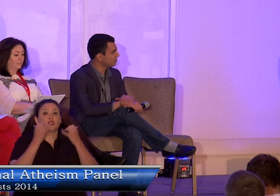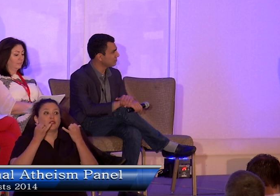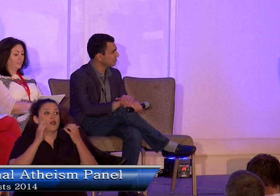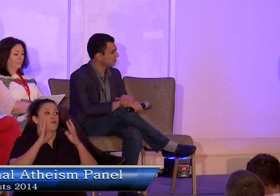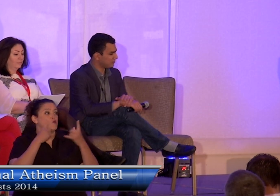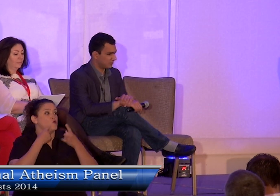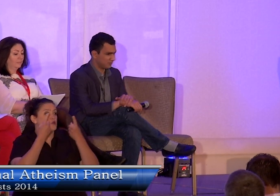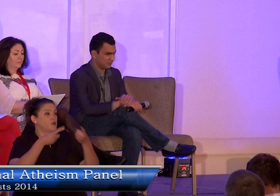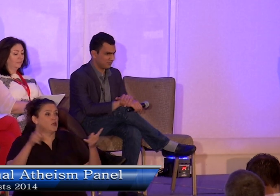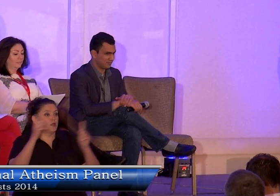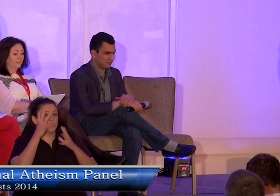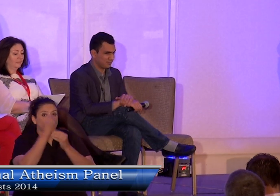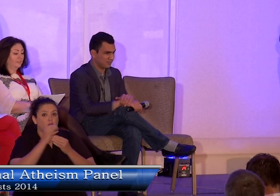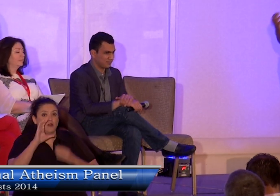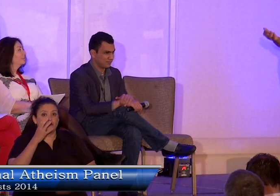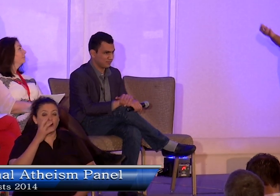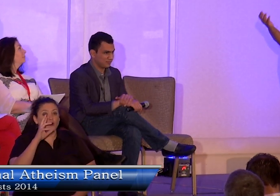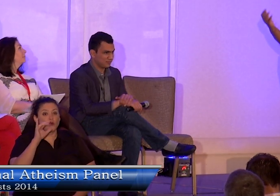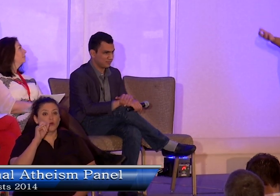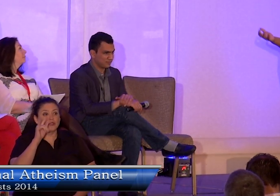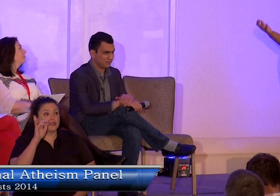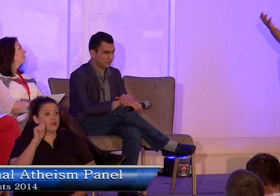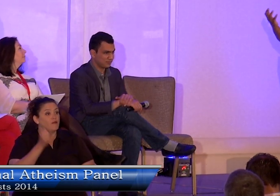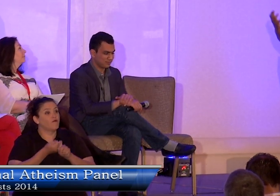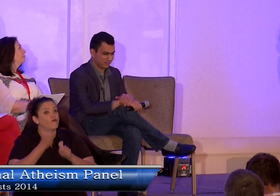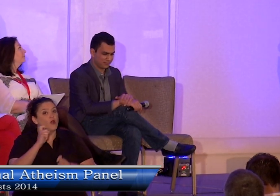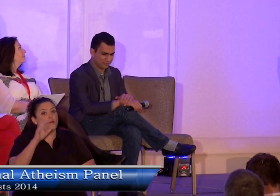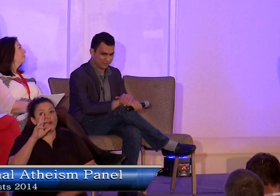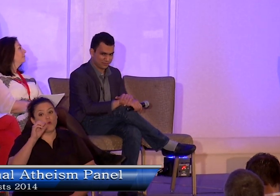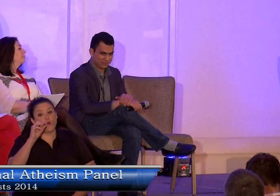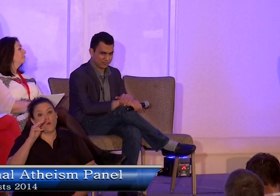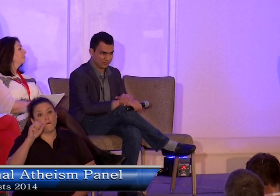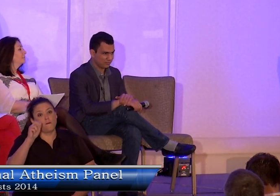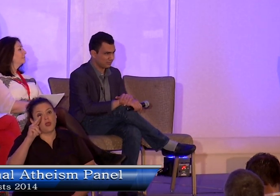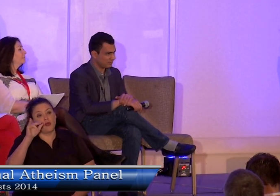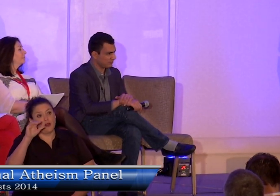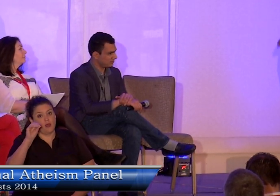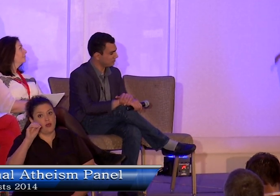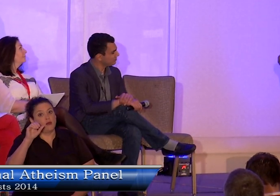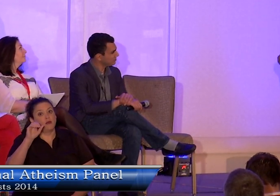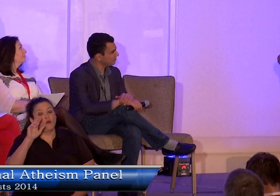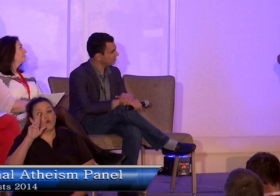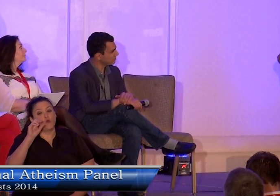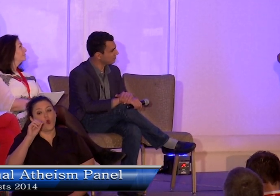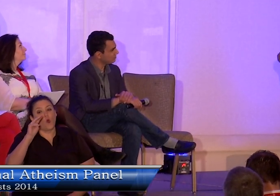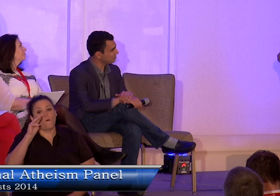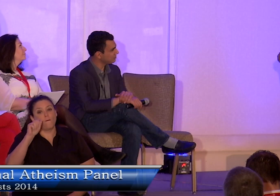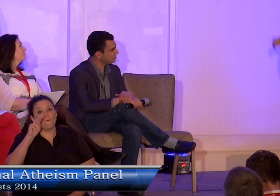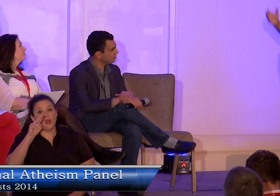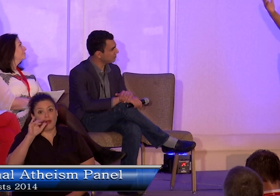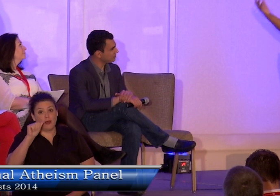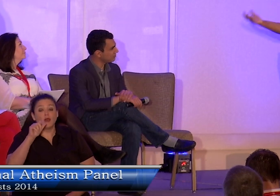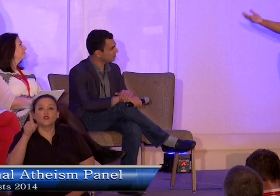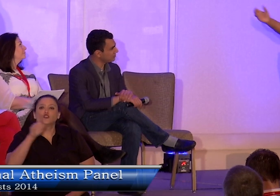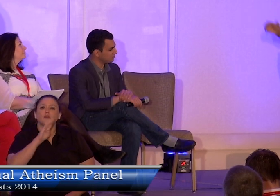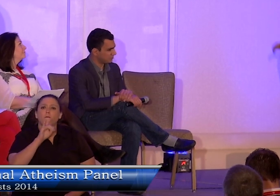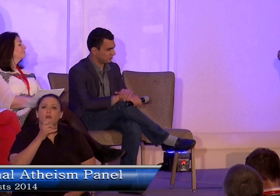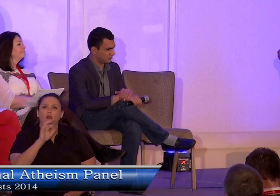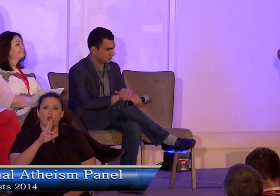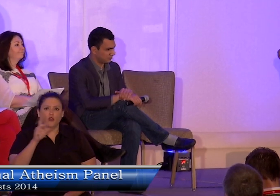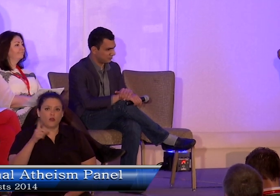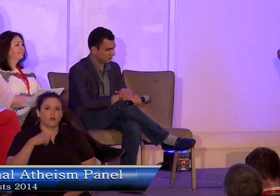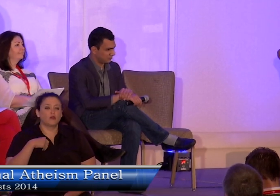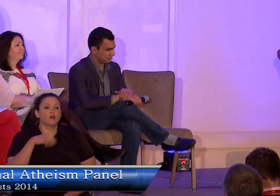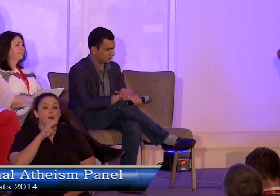lovely Cristina Rad, who is a Romanian blogger, and she is someone who's got a lot to say. Maryam Namazie,